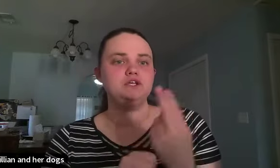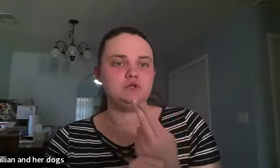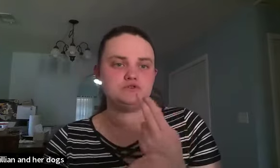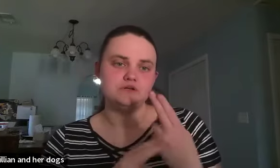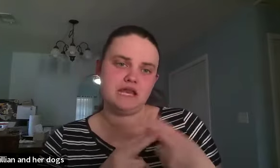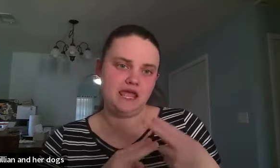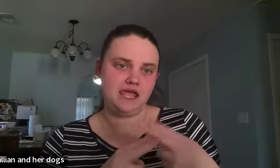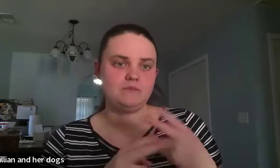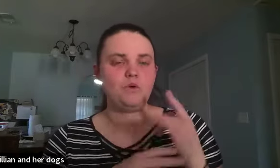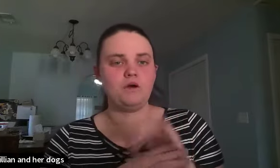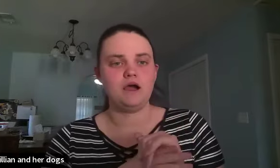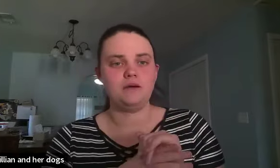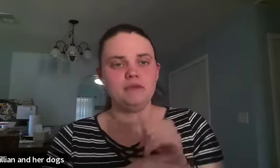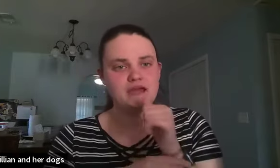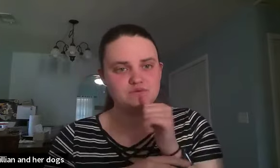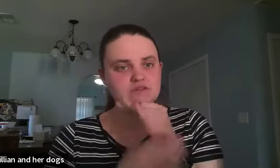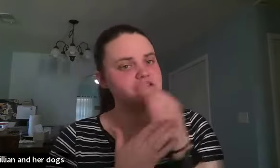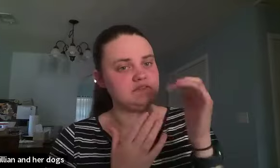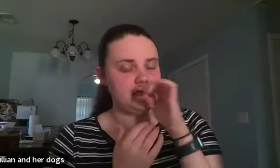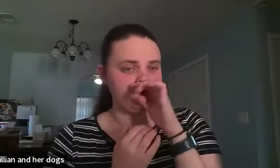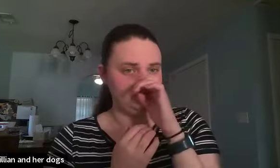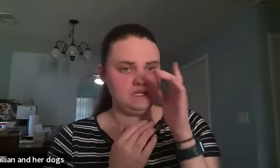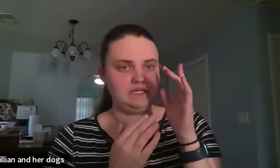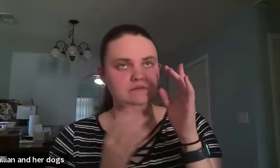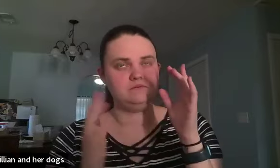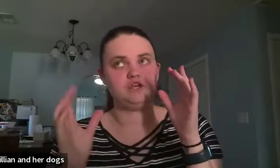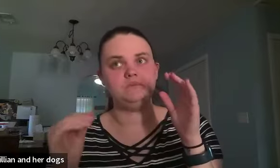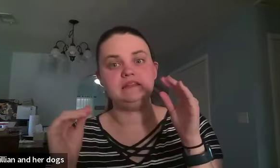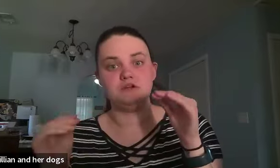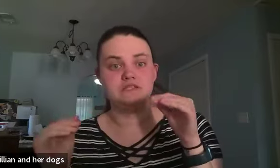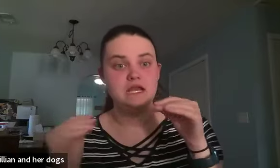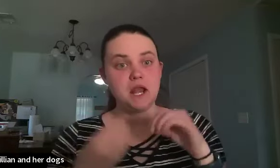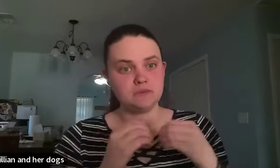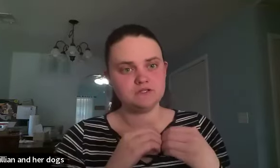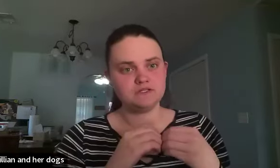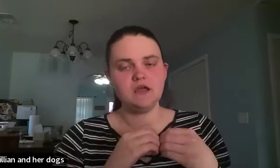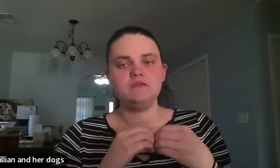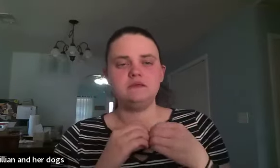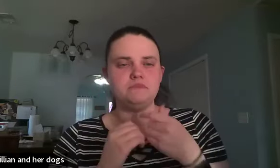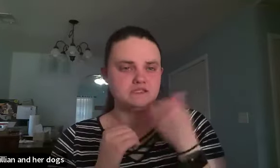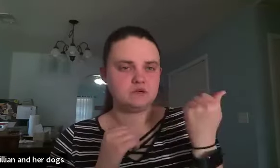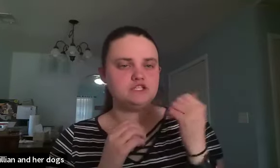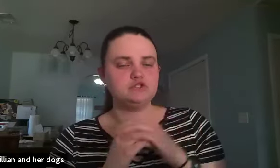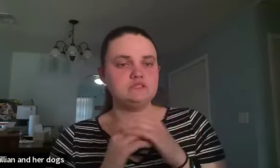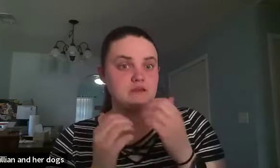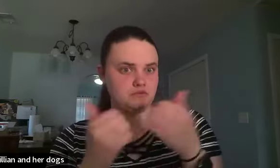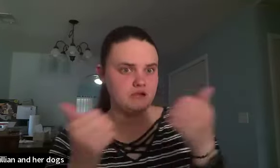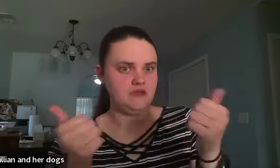a username or password, things like that, that you need, that could be letters and numbers, the best way to separate